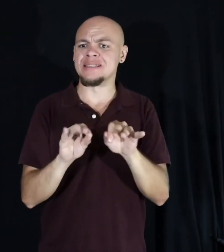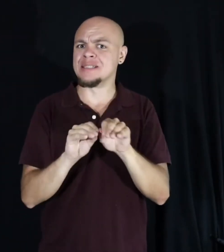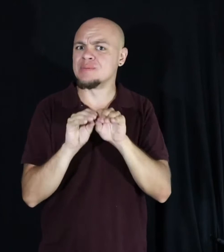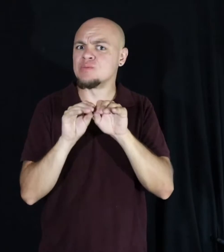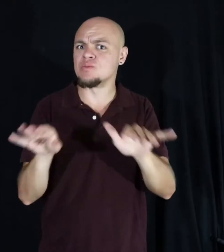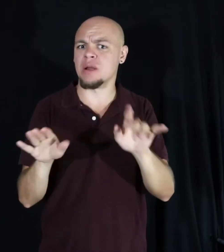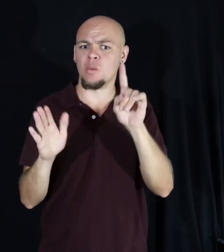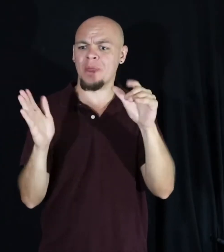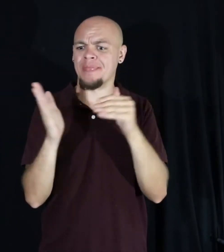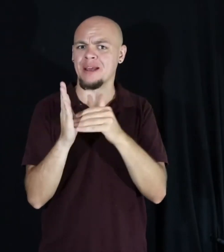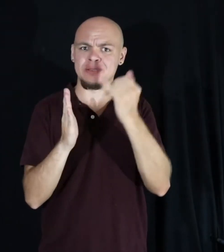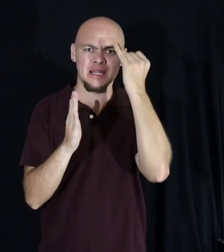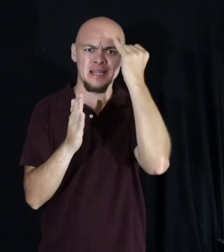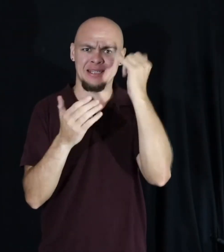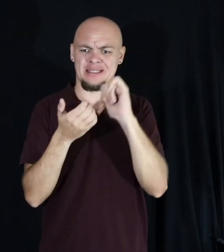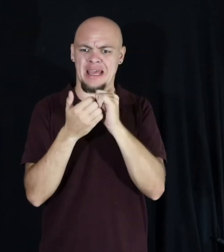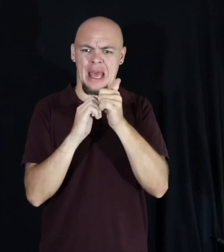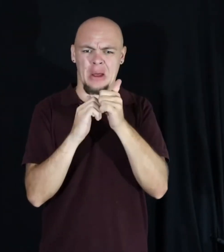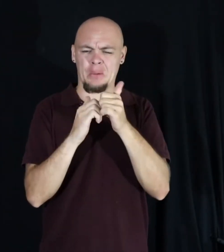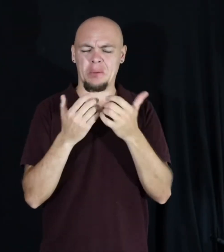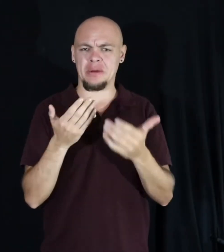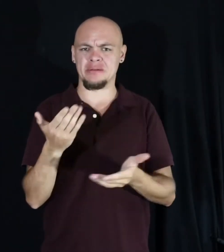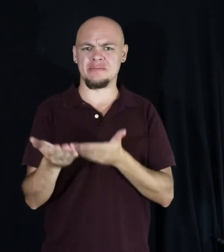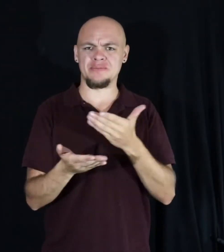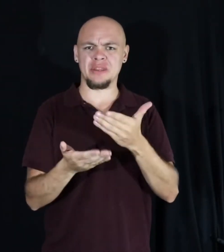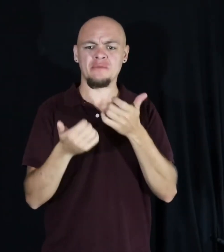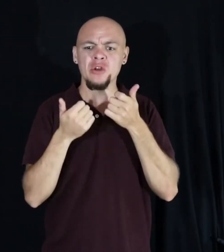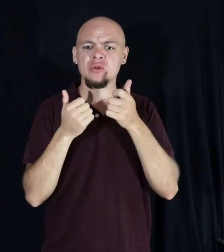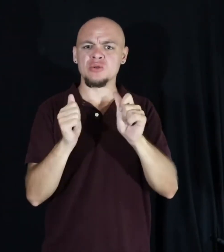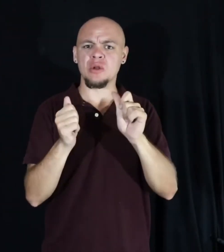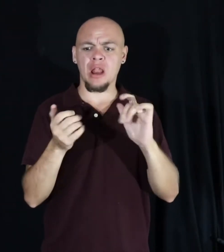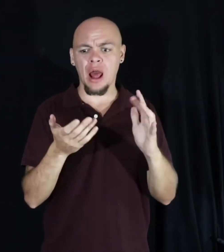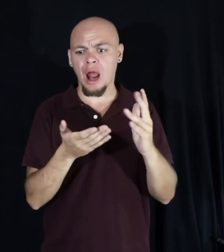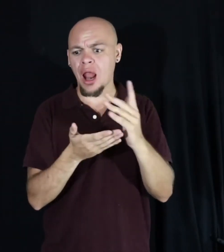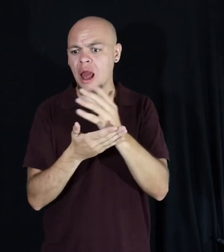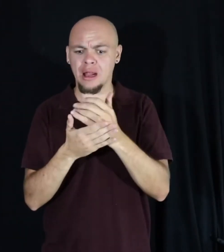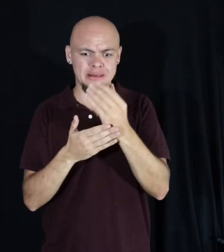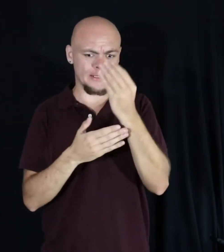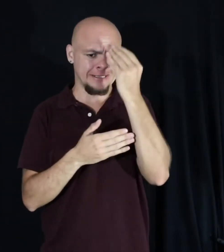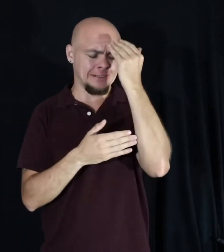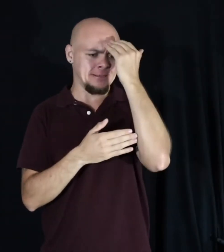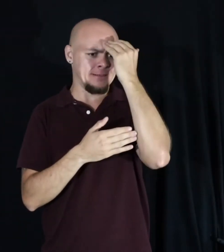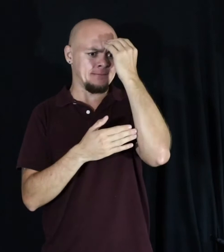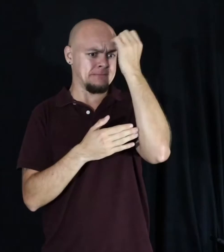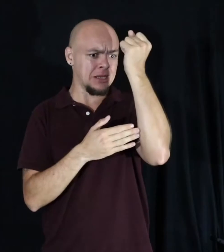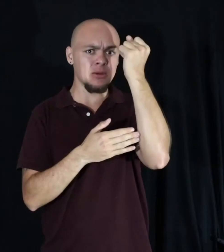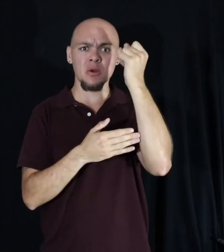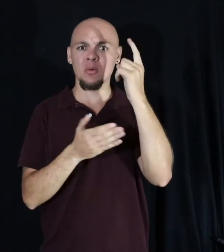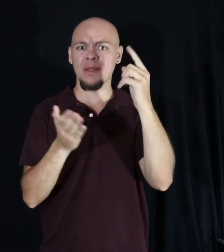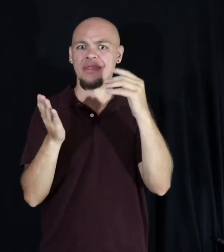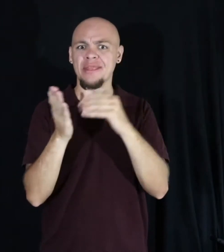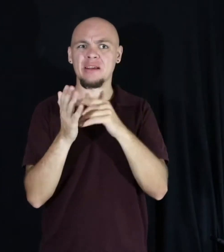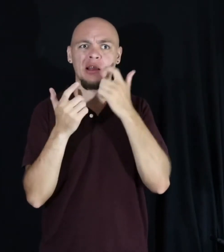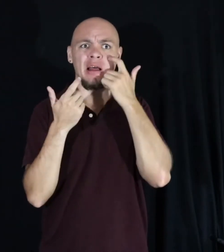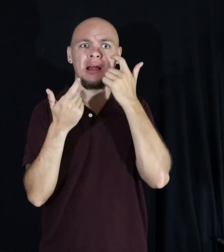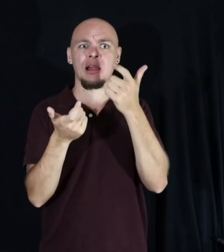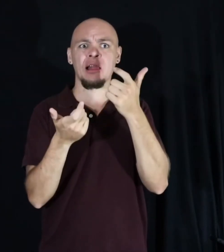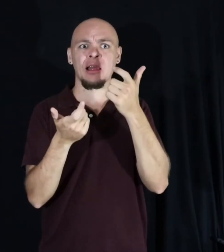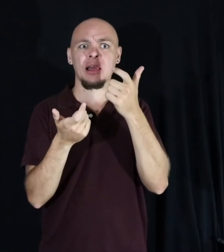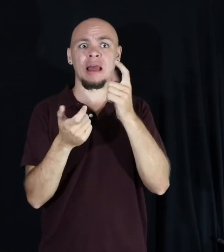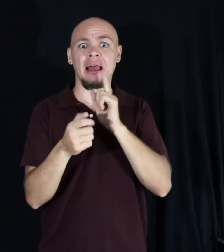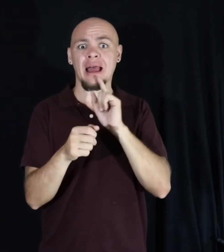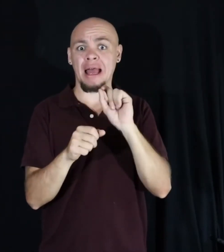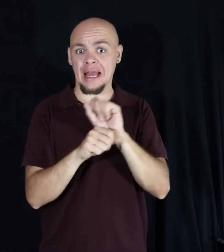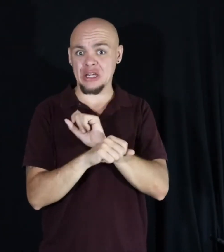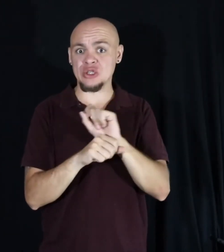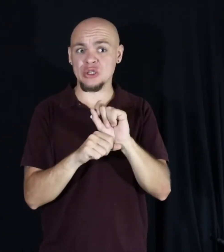ideas? And I mean, even if you just try to get all of those ideas into your head by watching all those 1,000 TED videos, it would actually